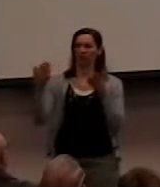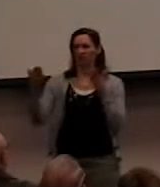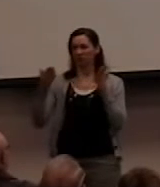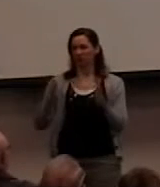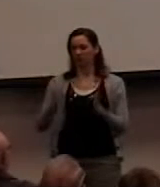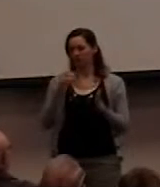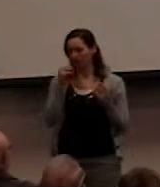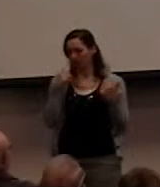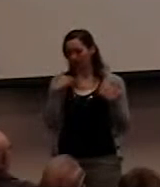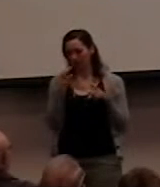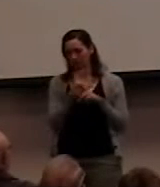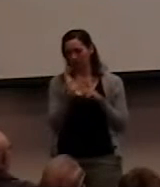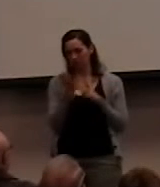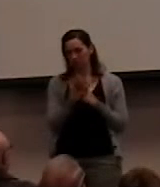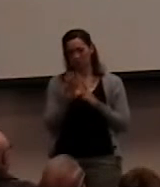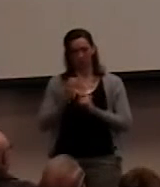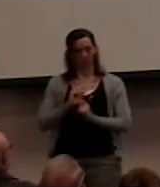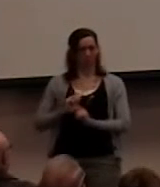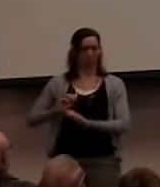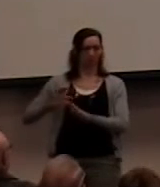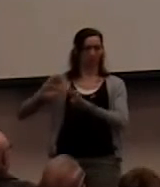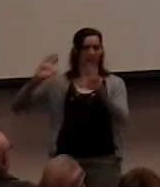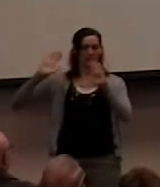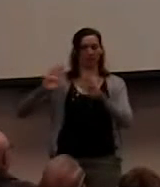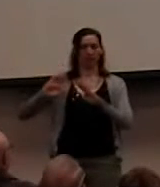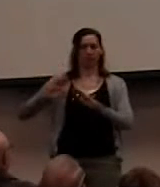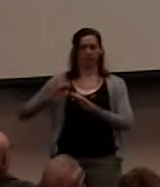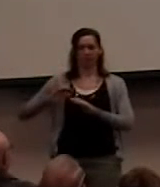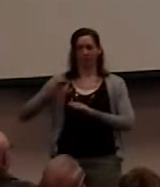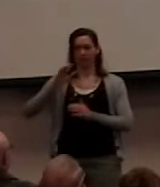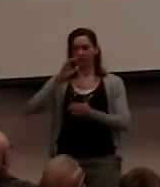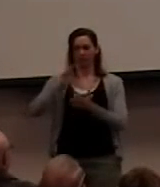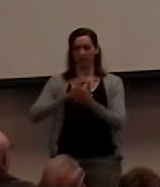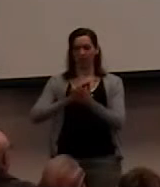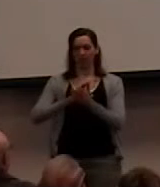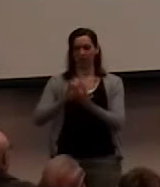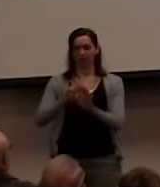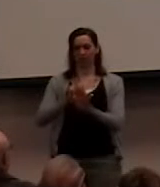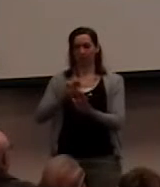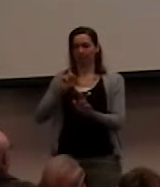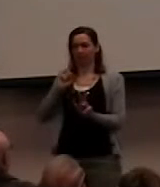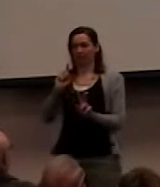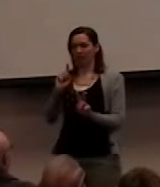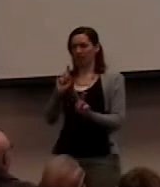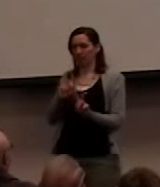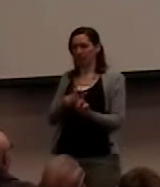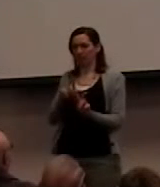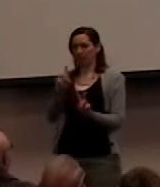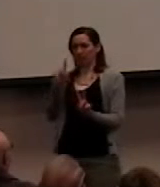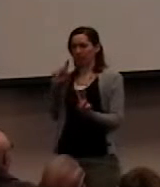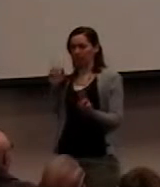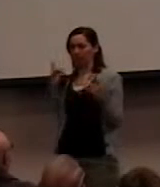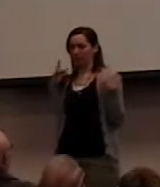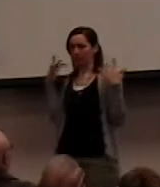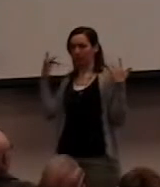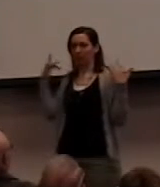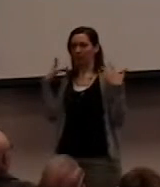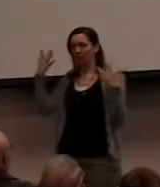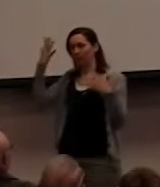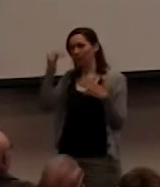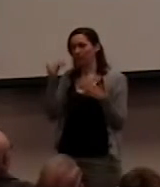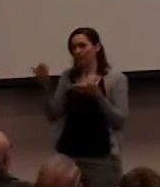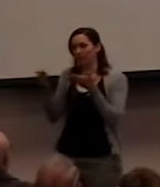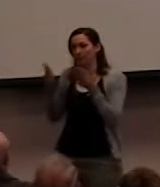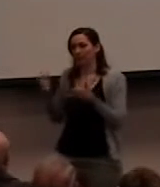He wisely handed over the bride, and he opted out of his obligations because he had completed